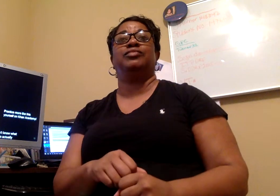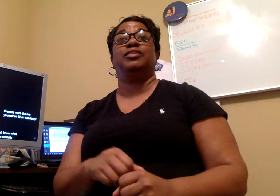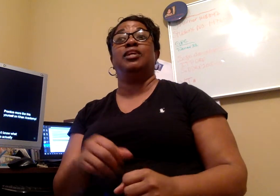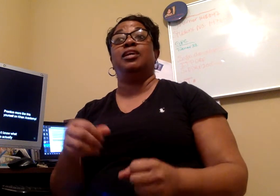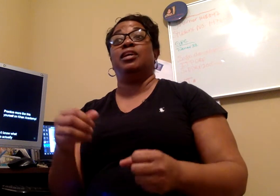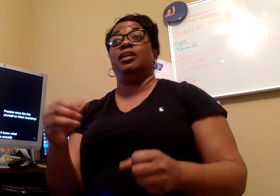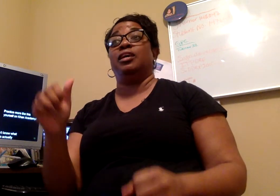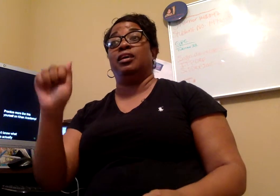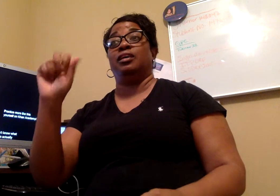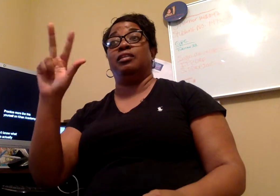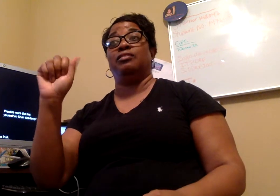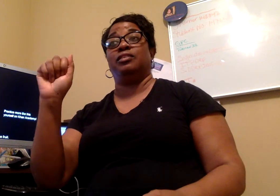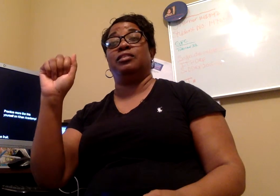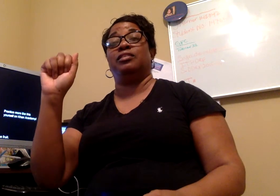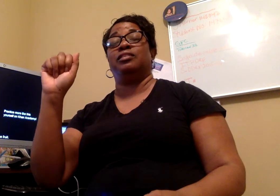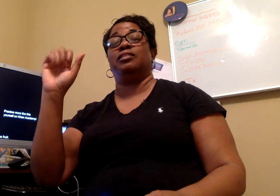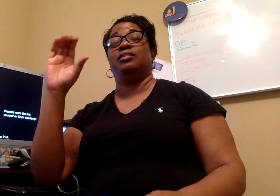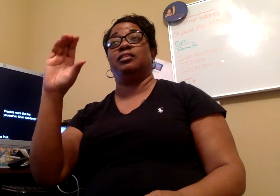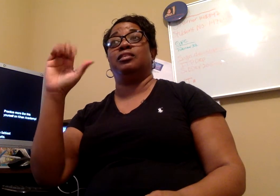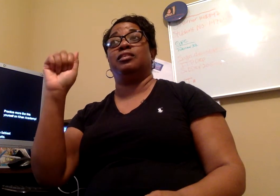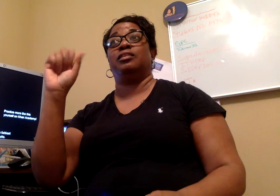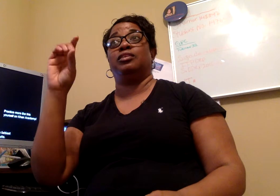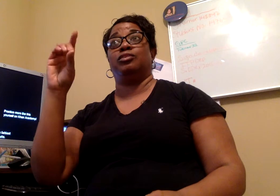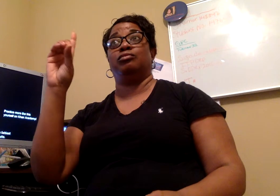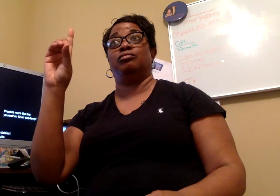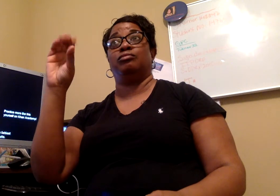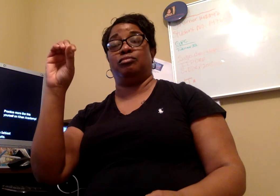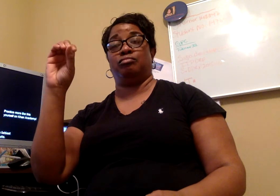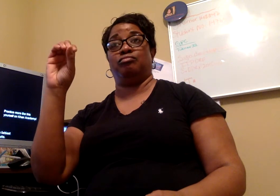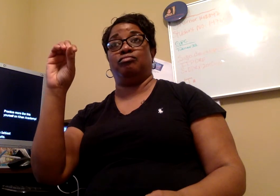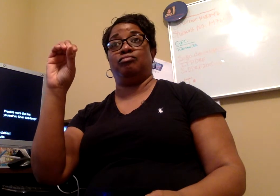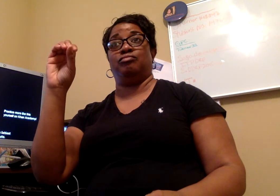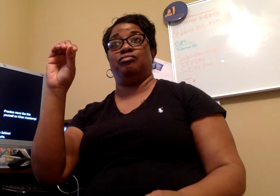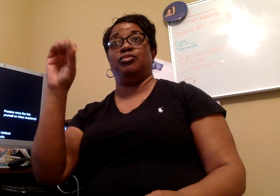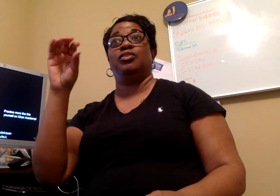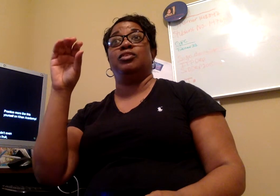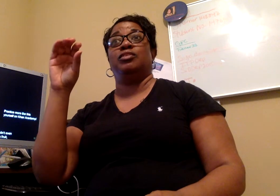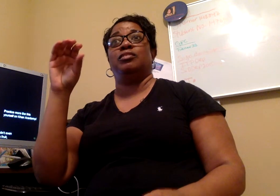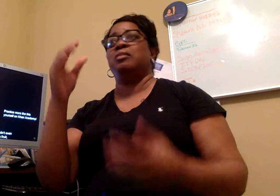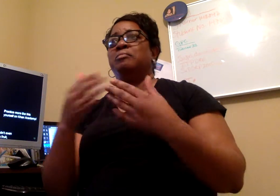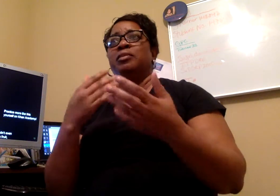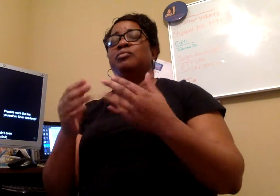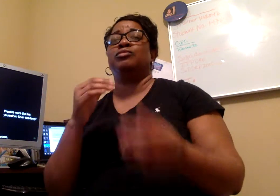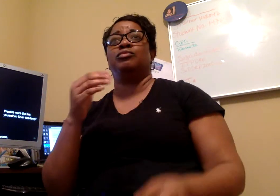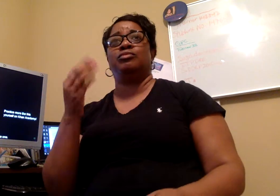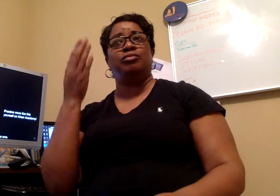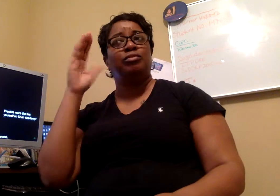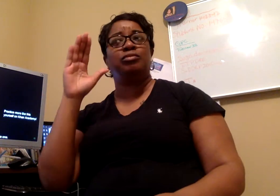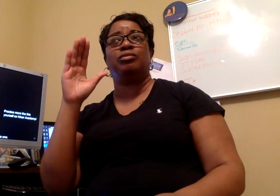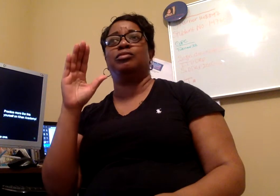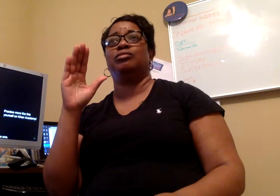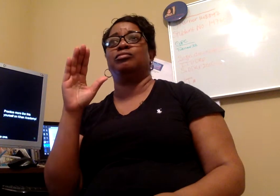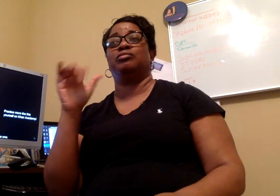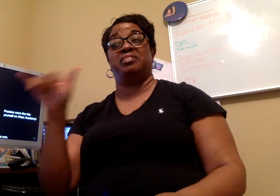is, it's actually a very delicious fruit. It's actually the fattiest of all the fruits. You probably didn't even think it was a fruit if you ate